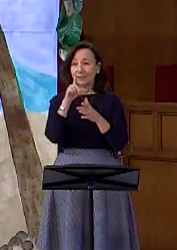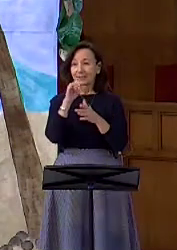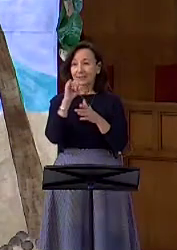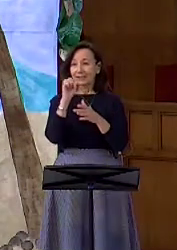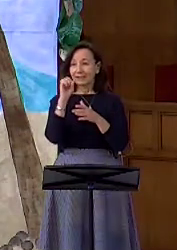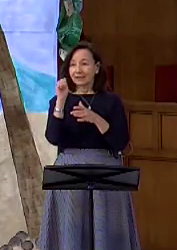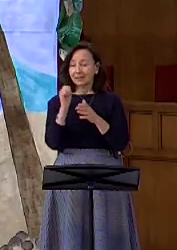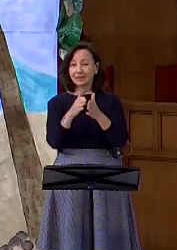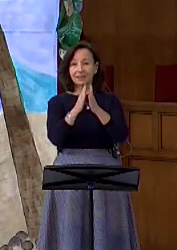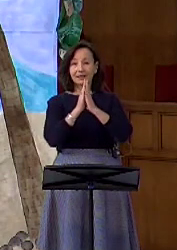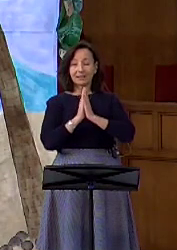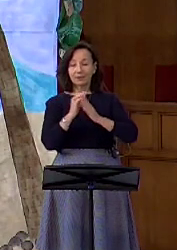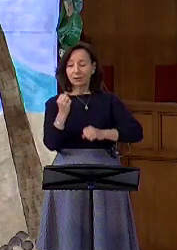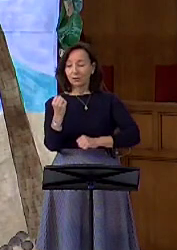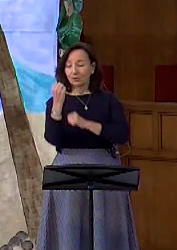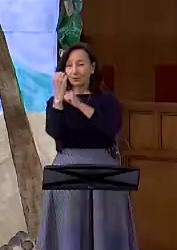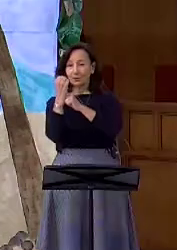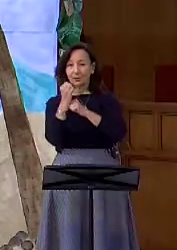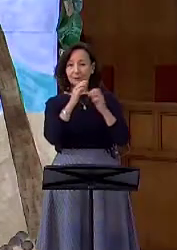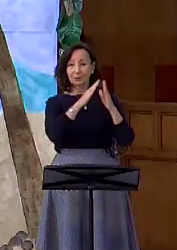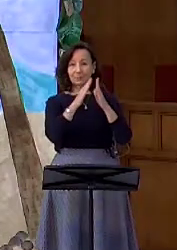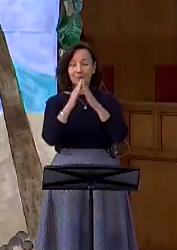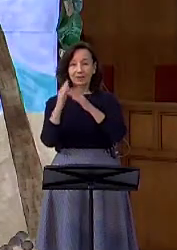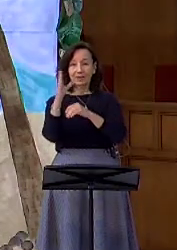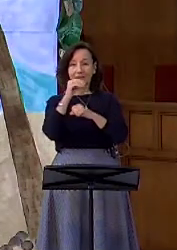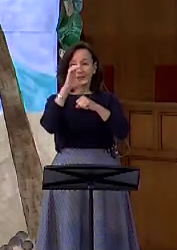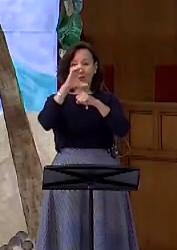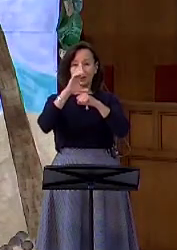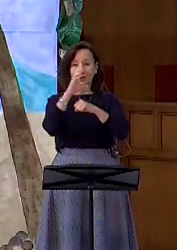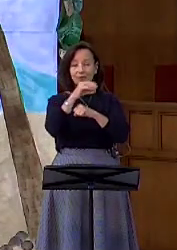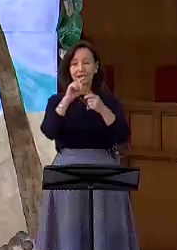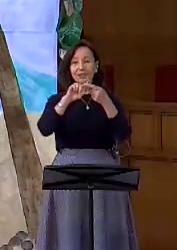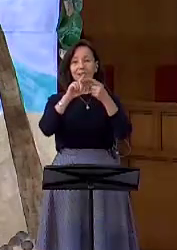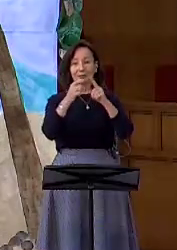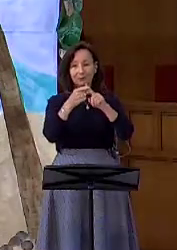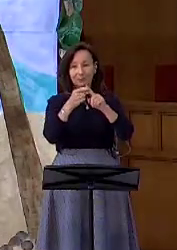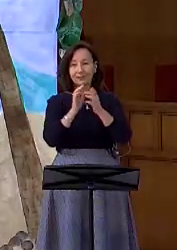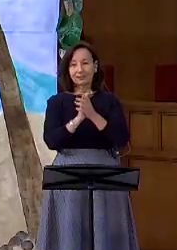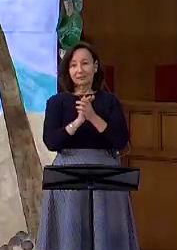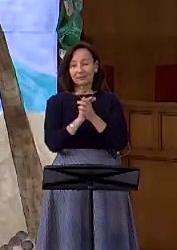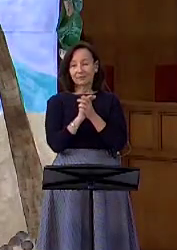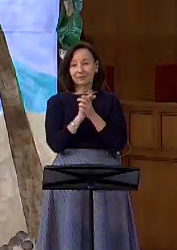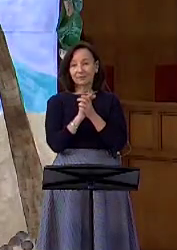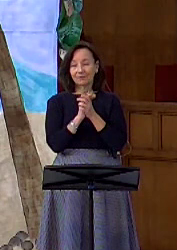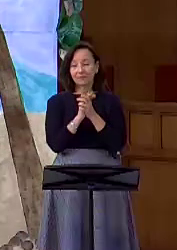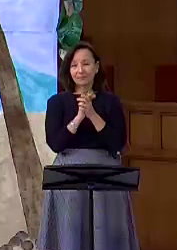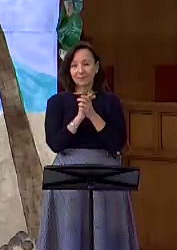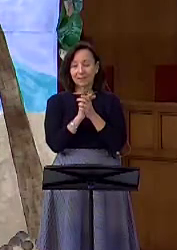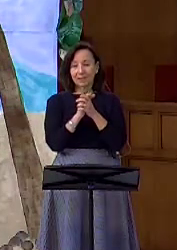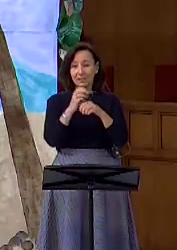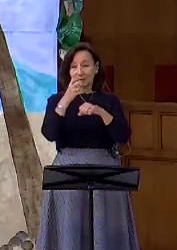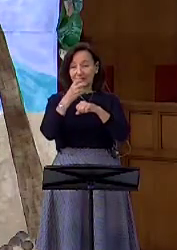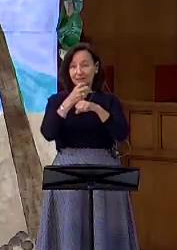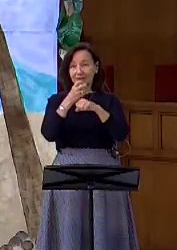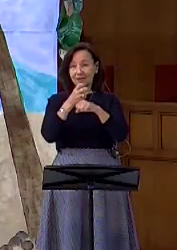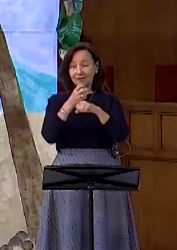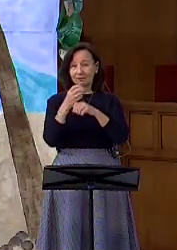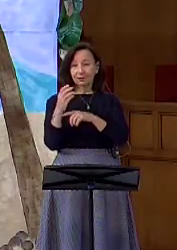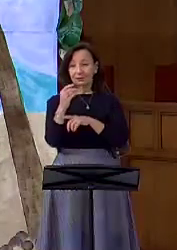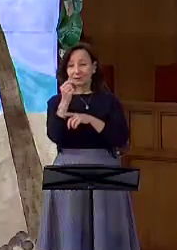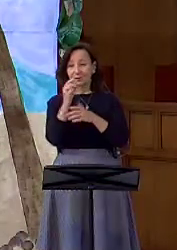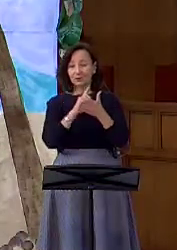and support our community and our congregation and our friends. You know, it's been a tough couple of weeks at Bear